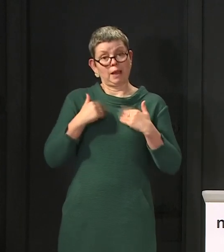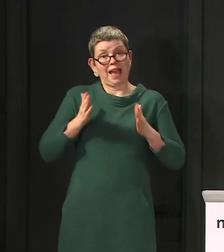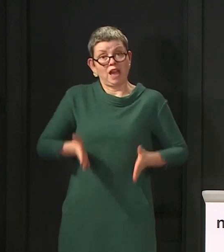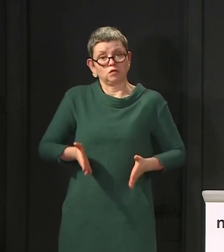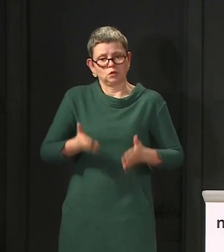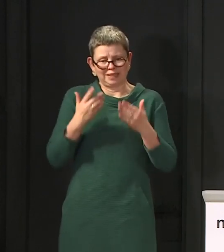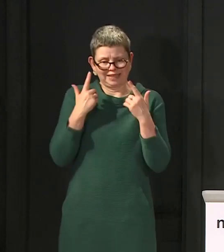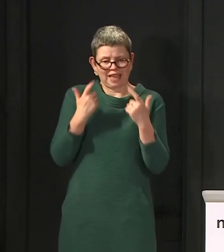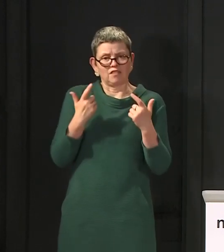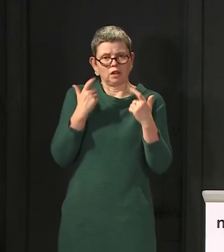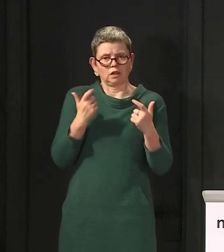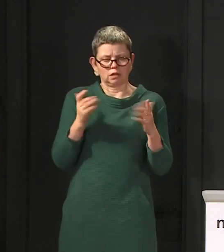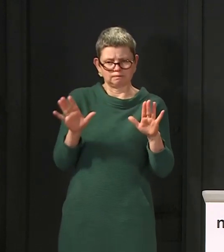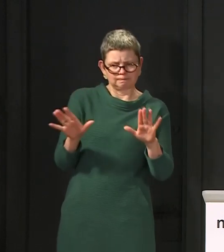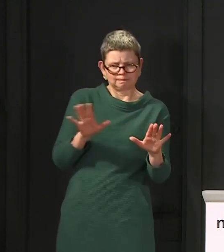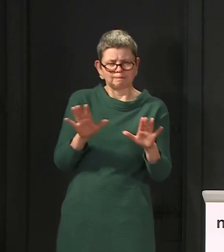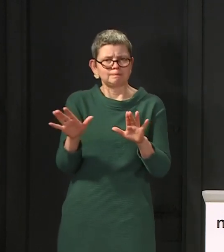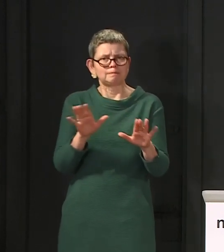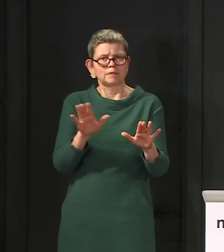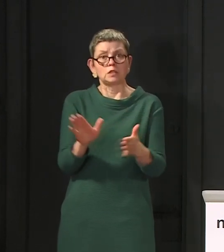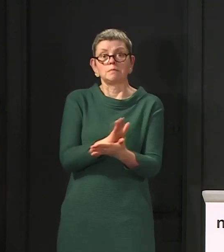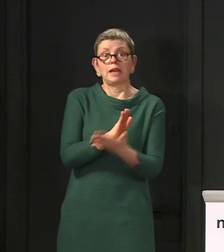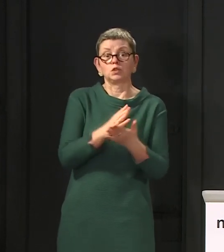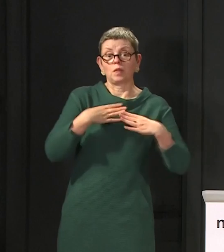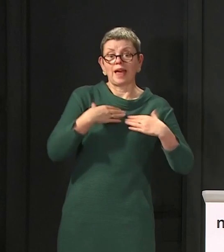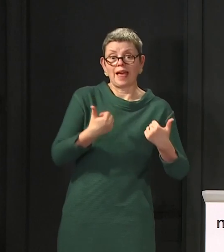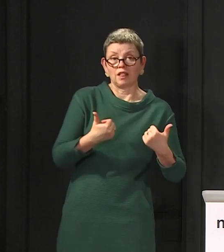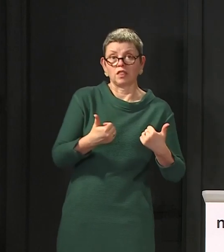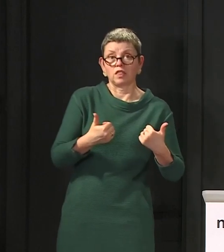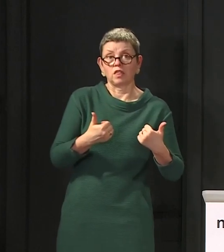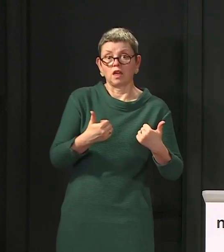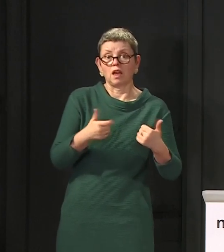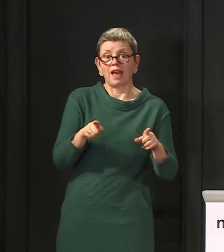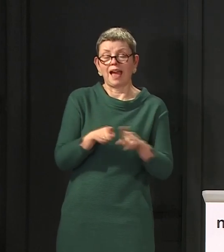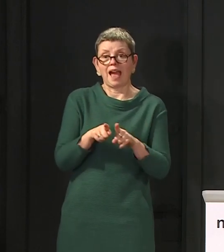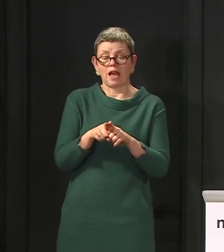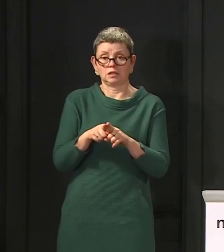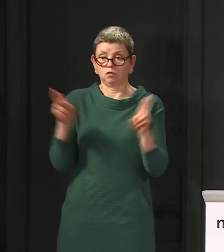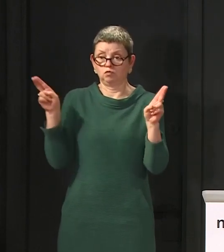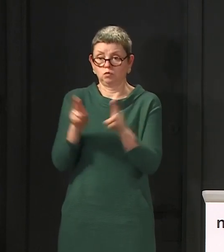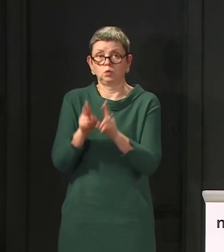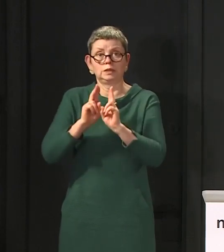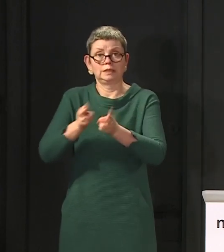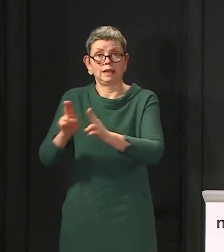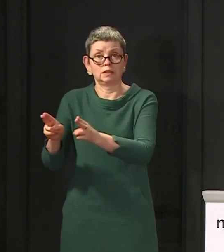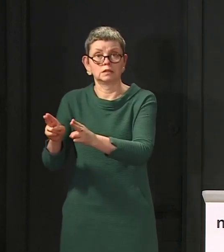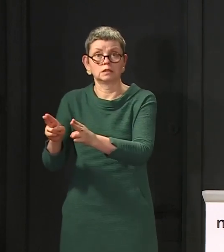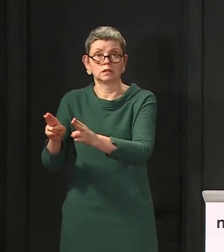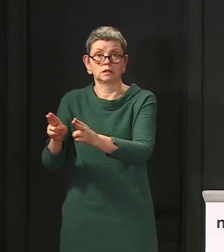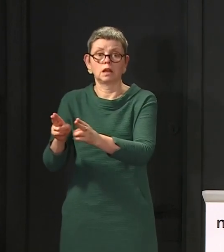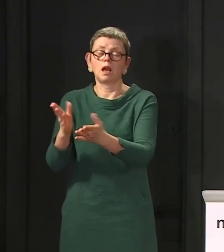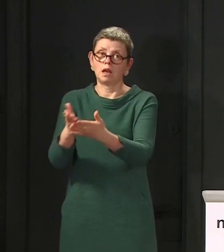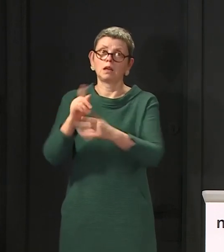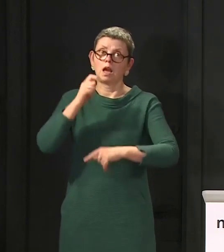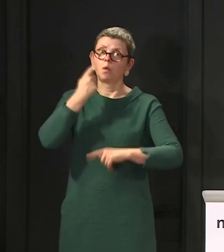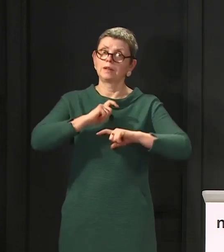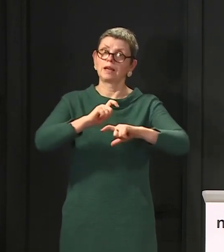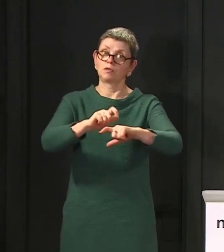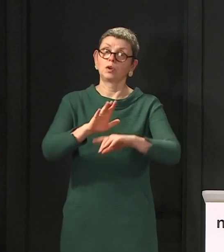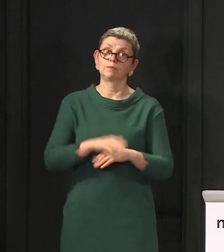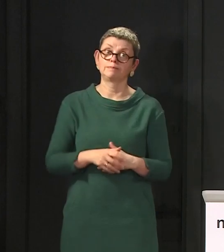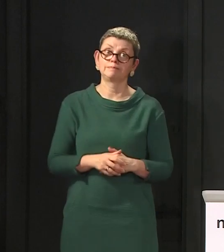as much as we can to continue to protect health and to avoid people dying unnecessarily. And that is what I'm going to continue to try